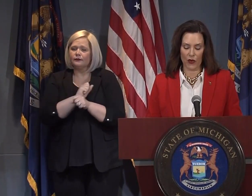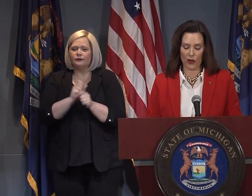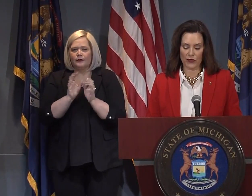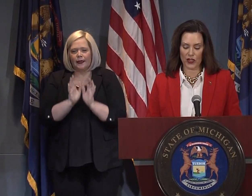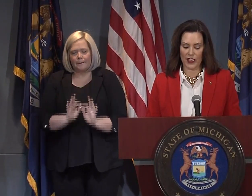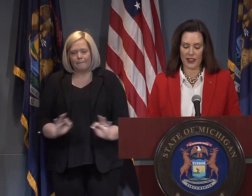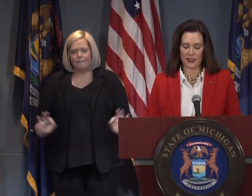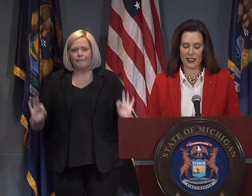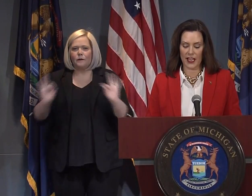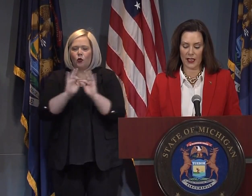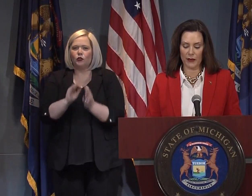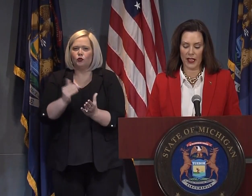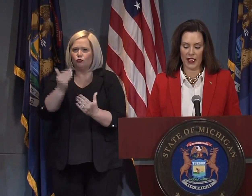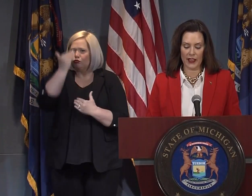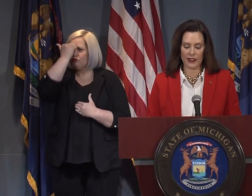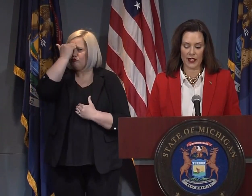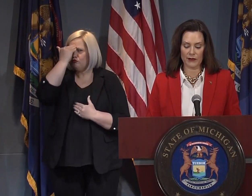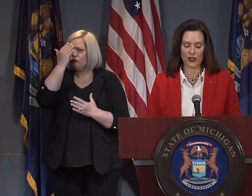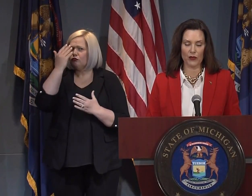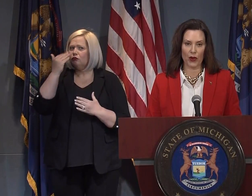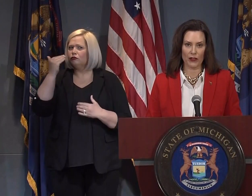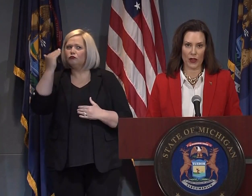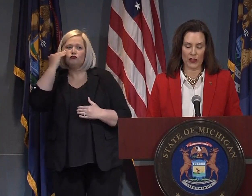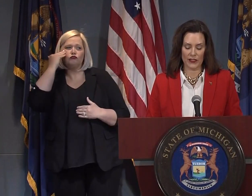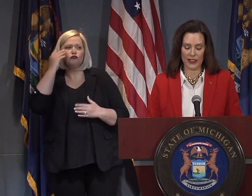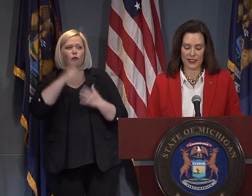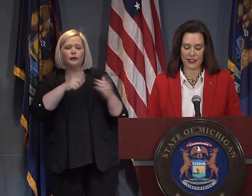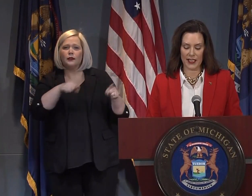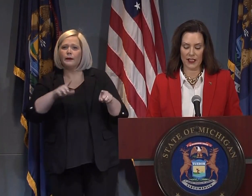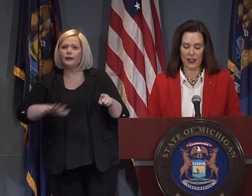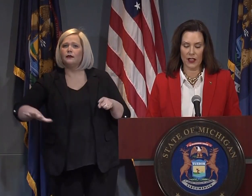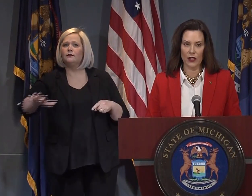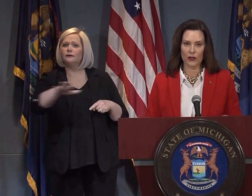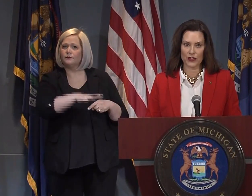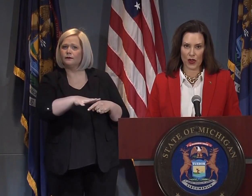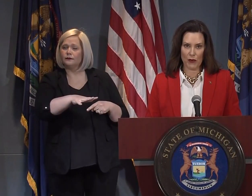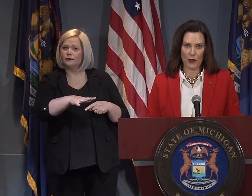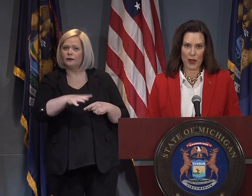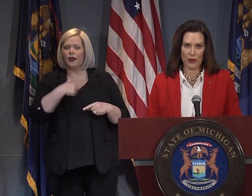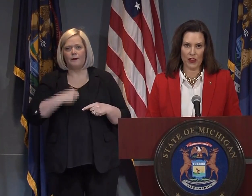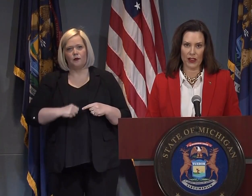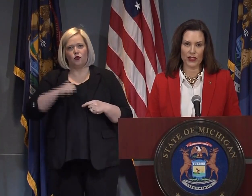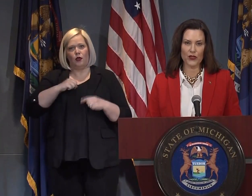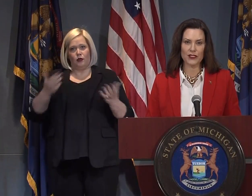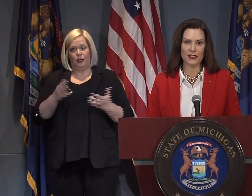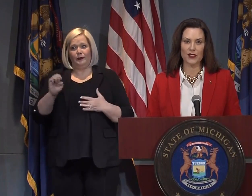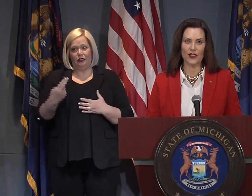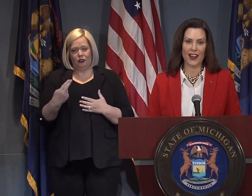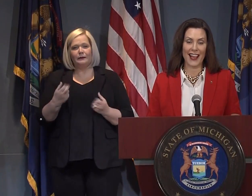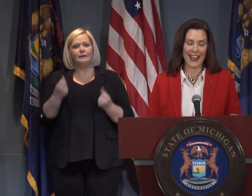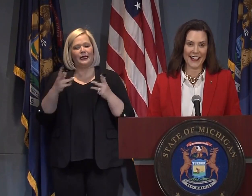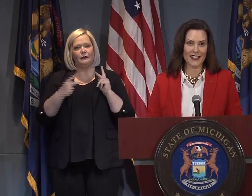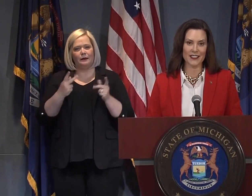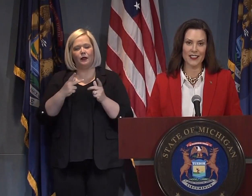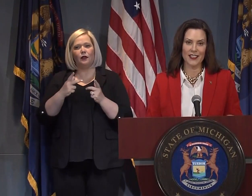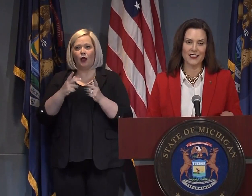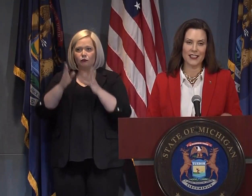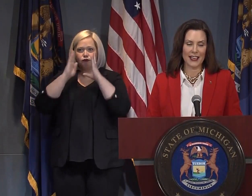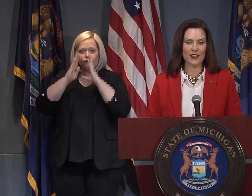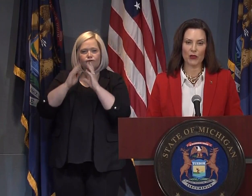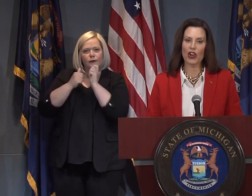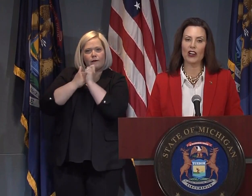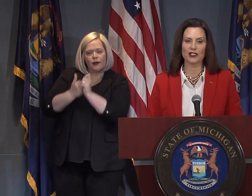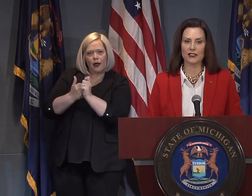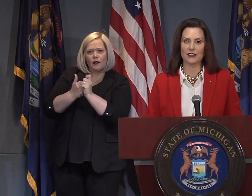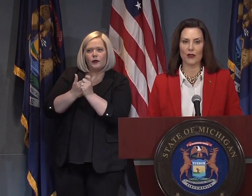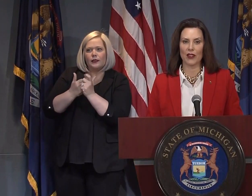stay informed during this time, and I am so proud that we live in a state where so many people are choosing to do that and